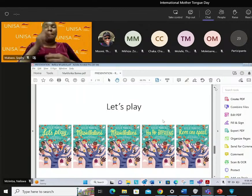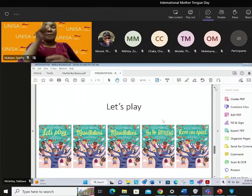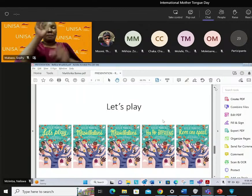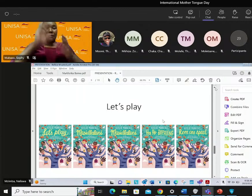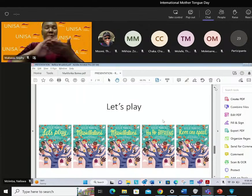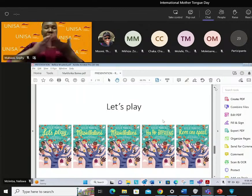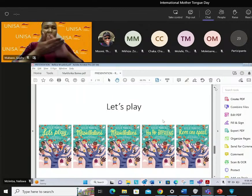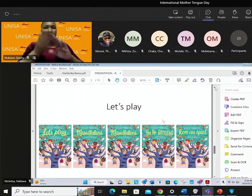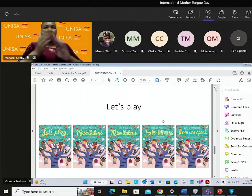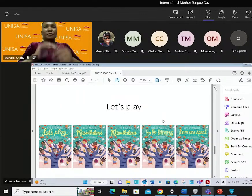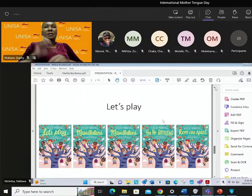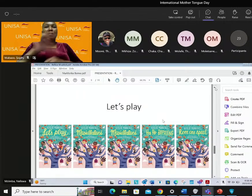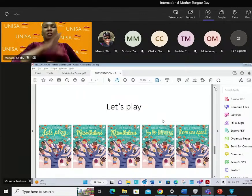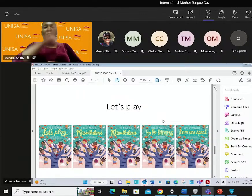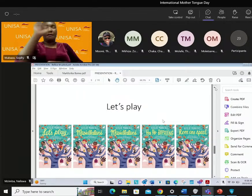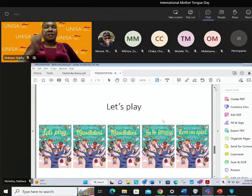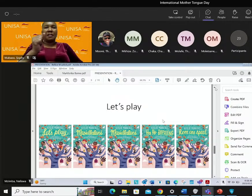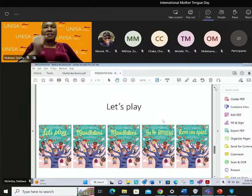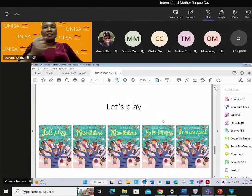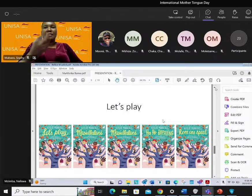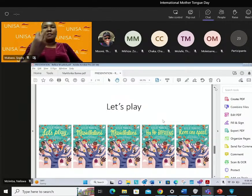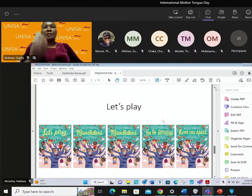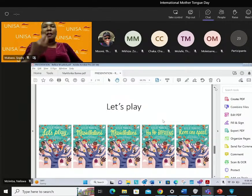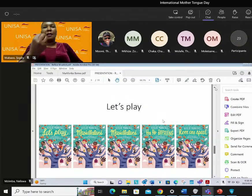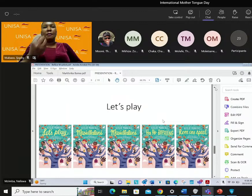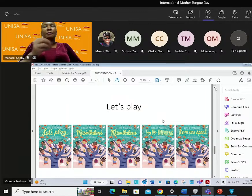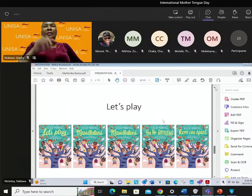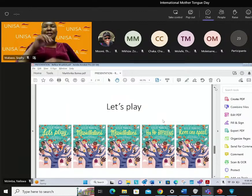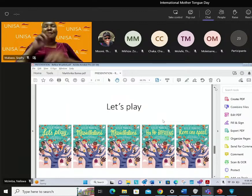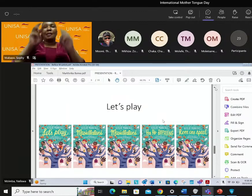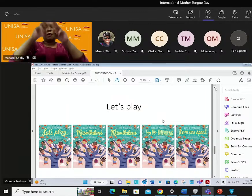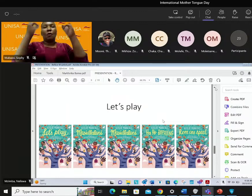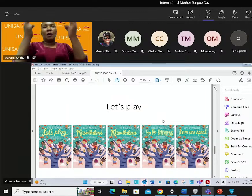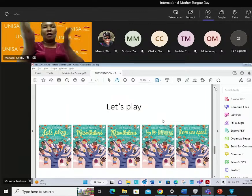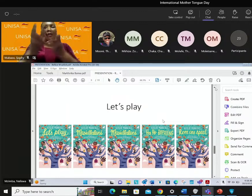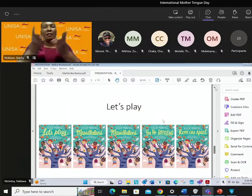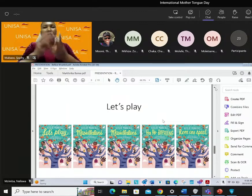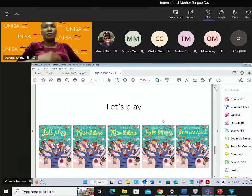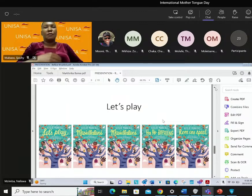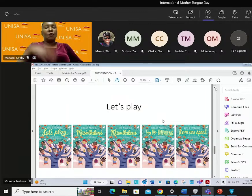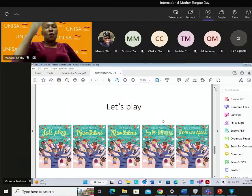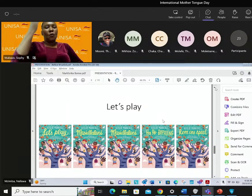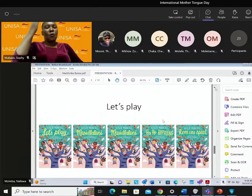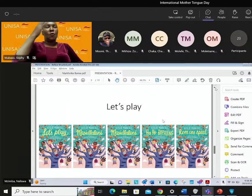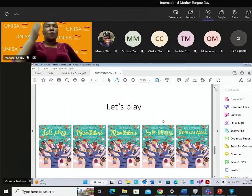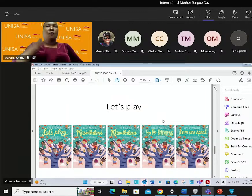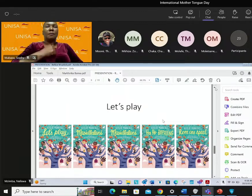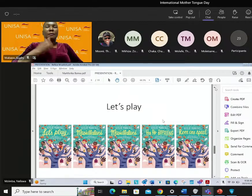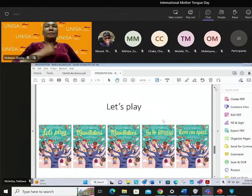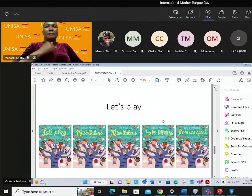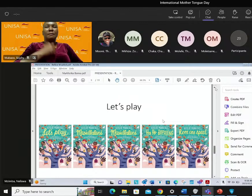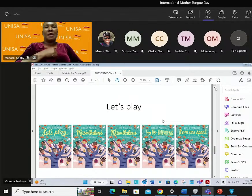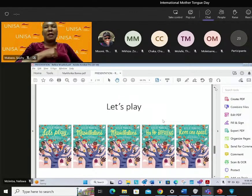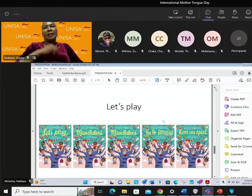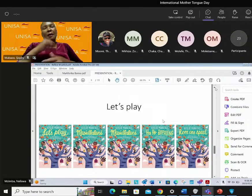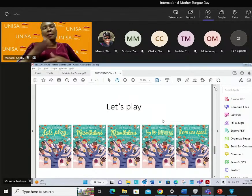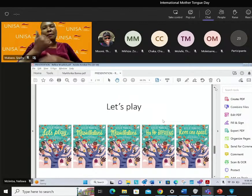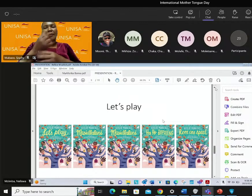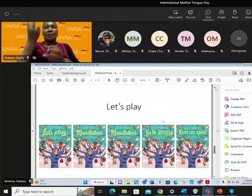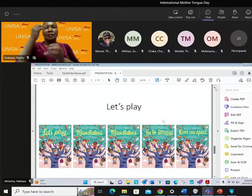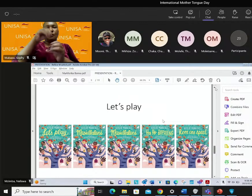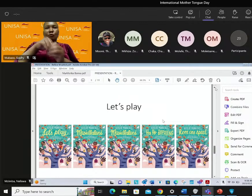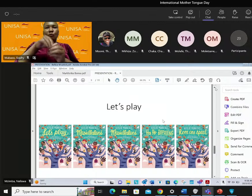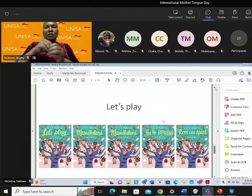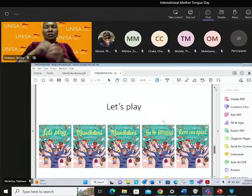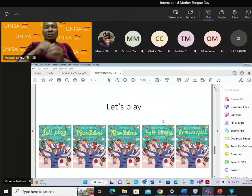in the world. And what Know My Name and Part of a Team include, I mean, I'm not sure how much you'll